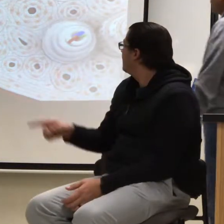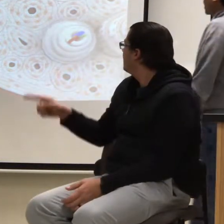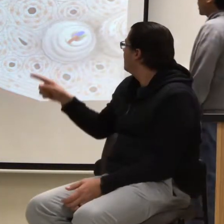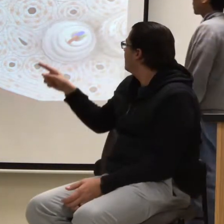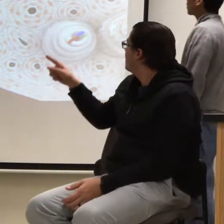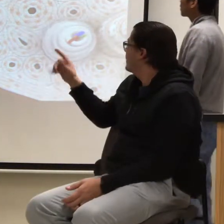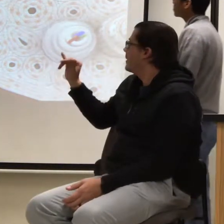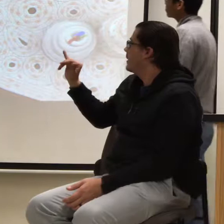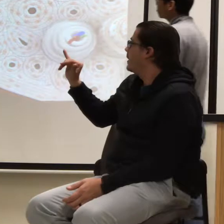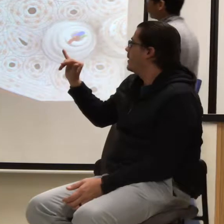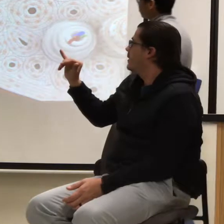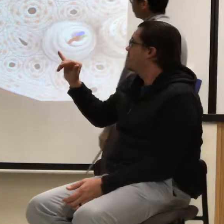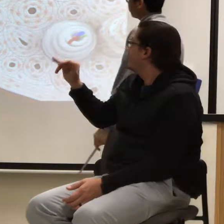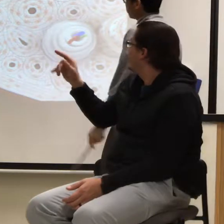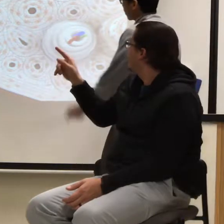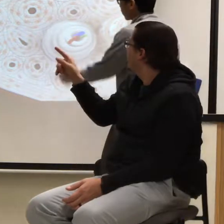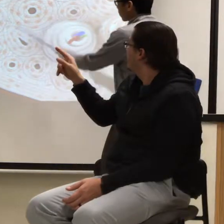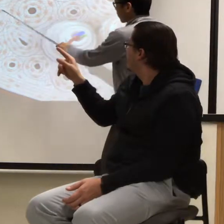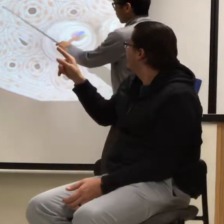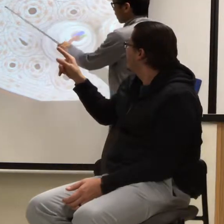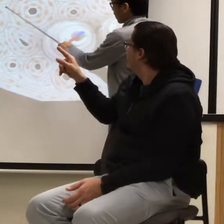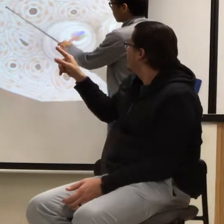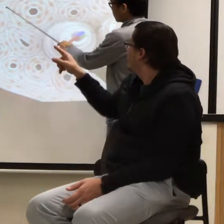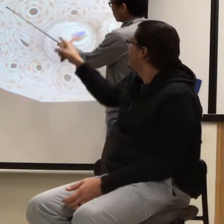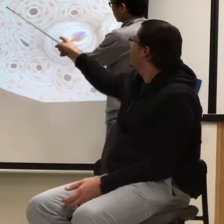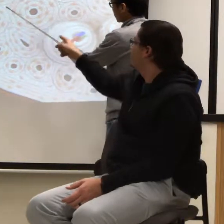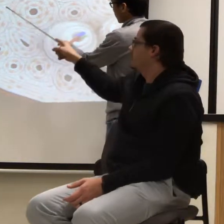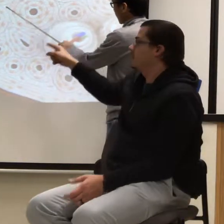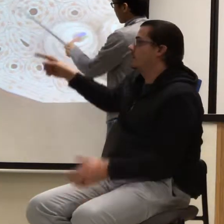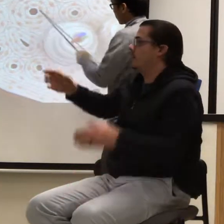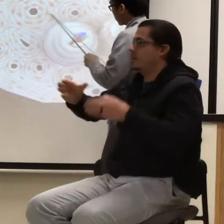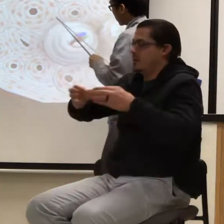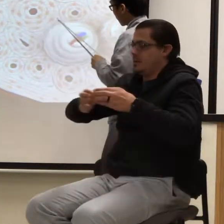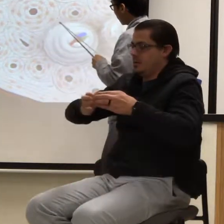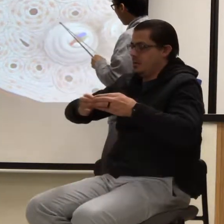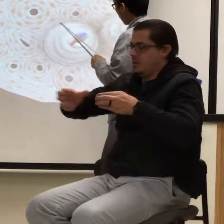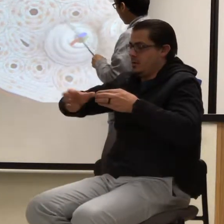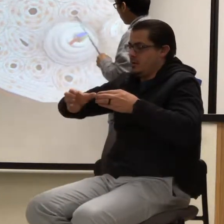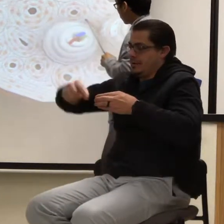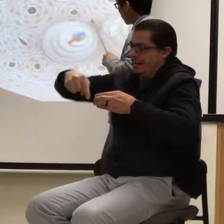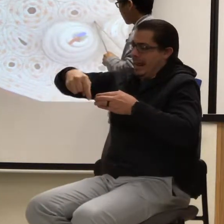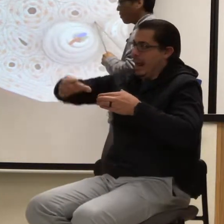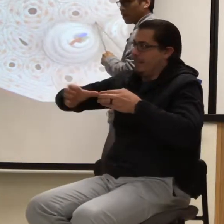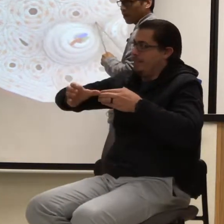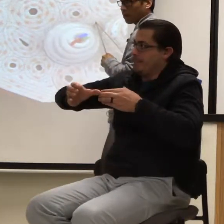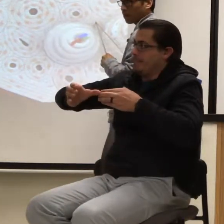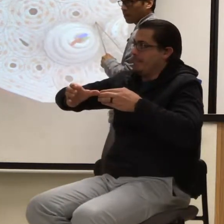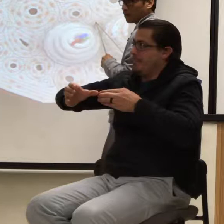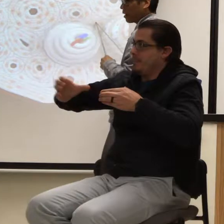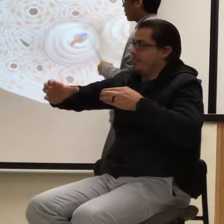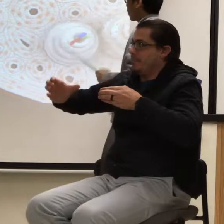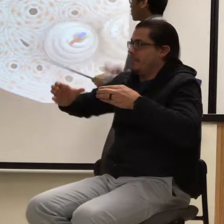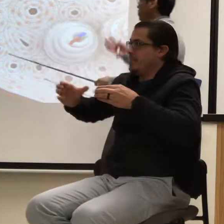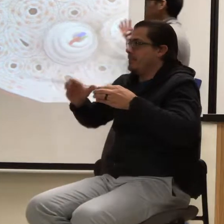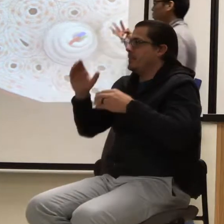to one. Like here, right there. See? That's a gap. There's a gap there. There's a gap there. Anywhere just between